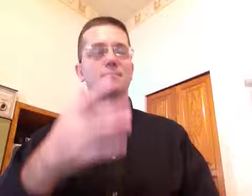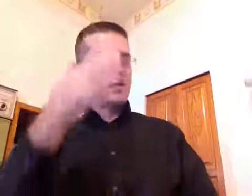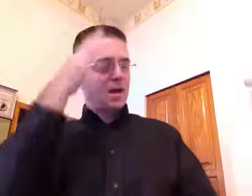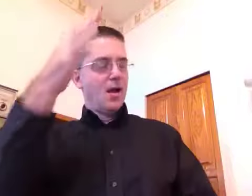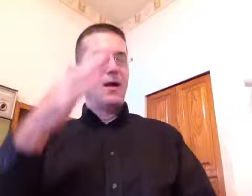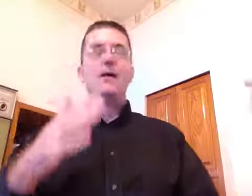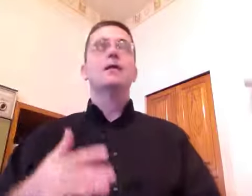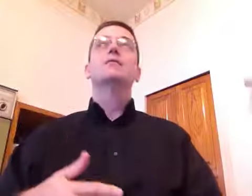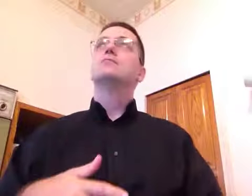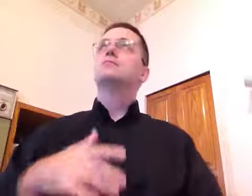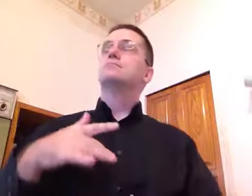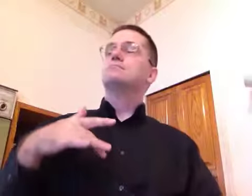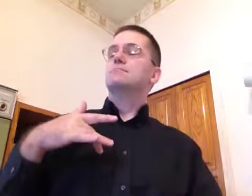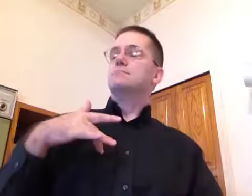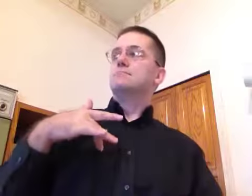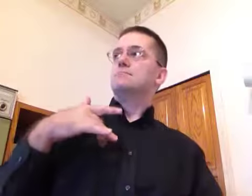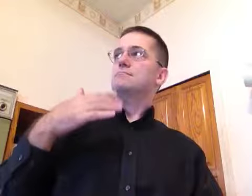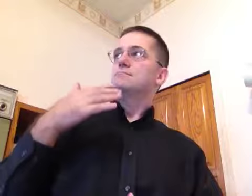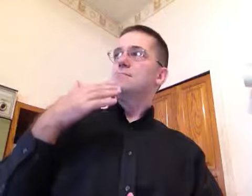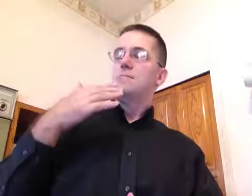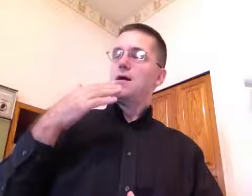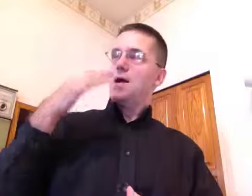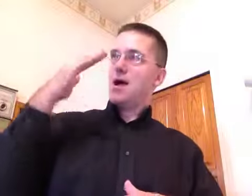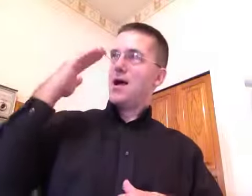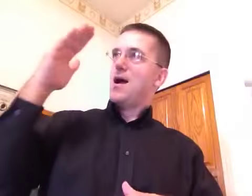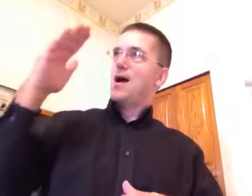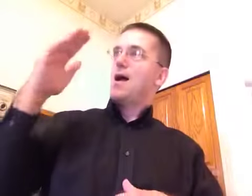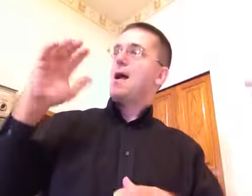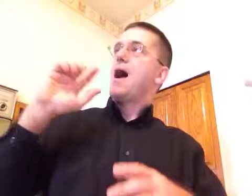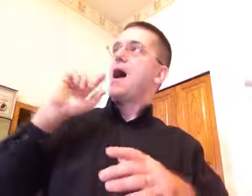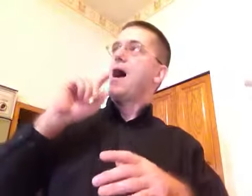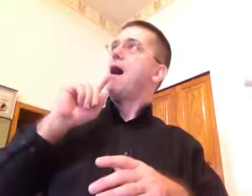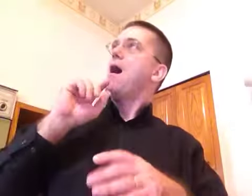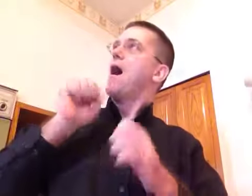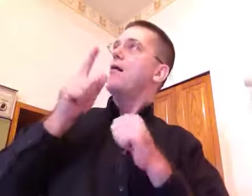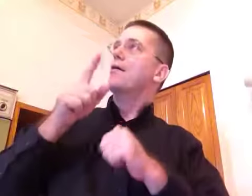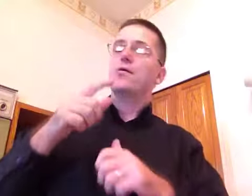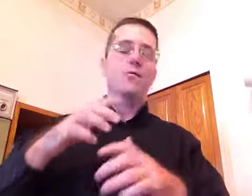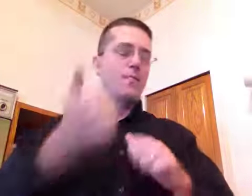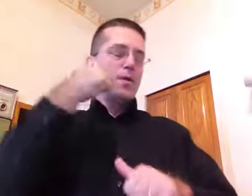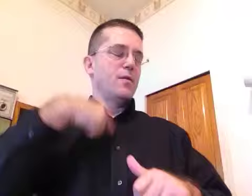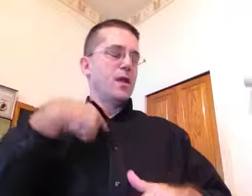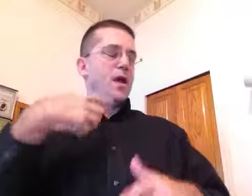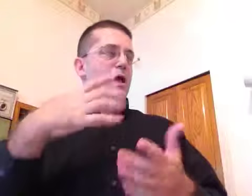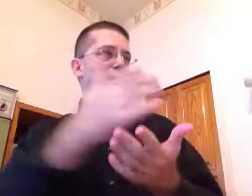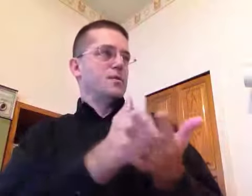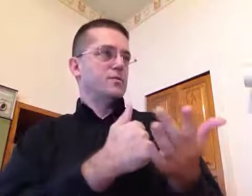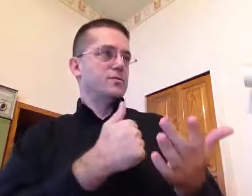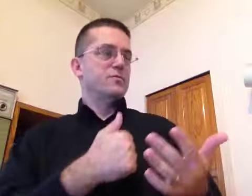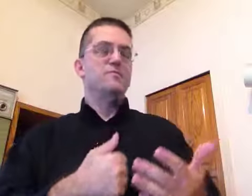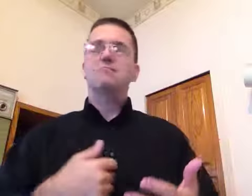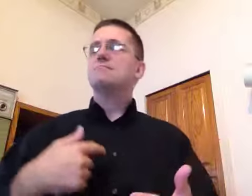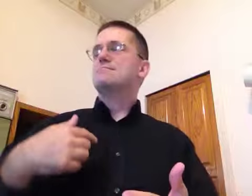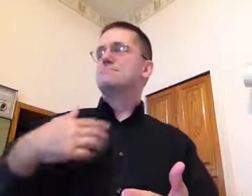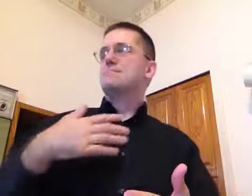sir? Well, I got solved a little problem between me and my wife. Started a